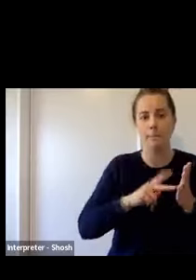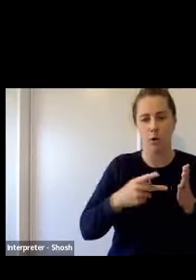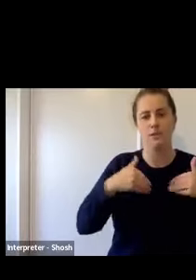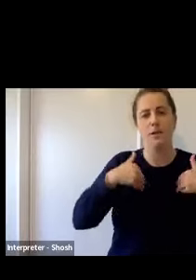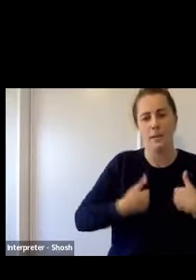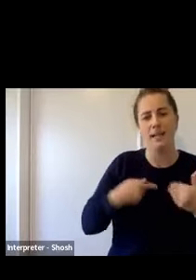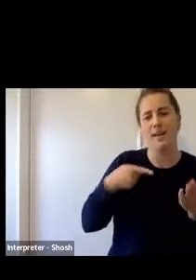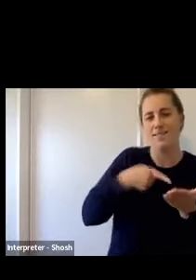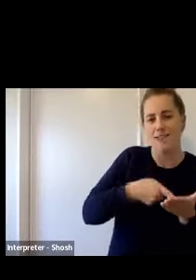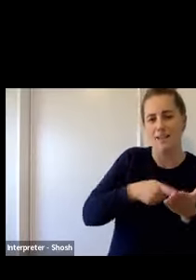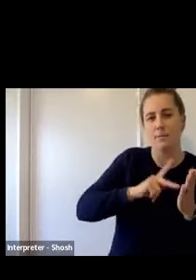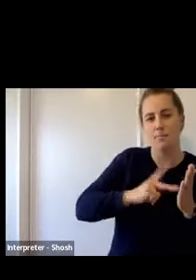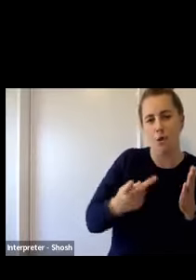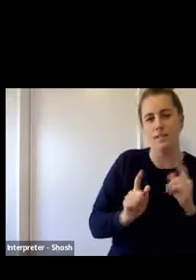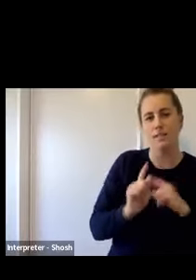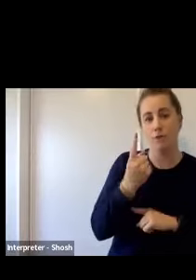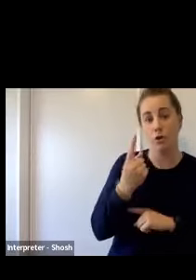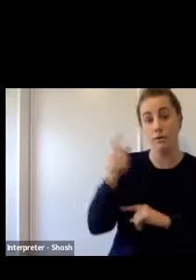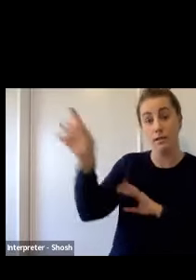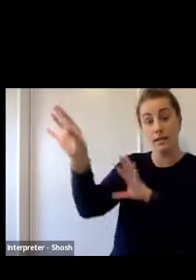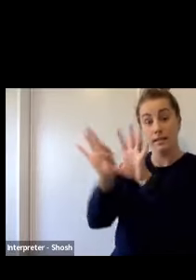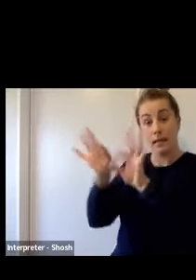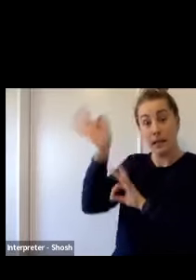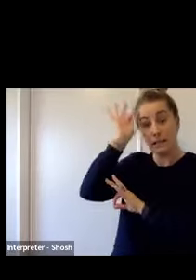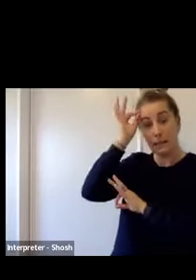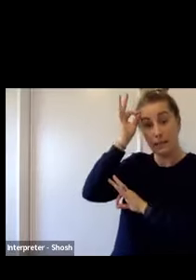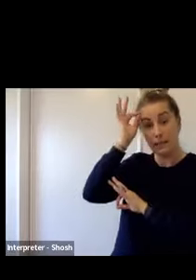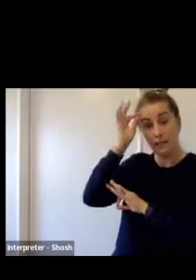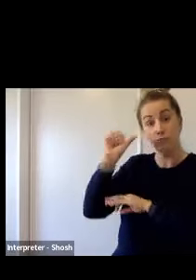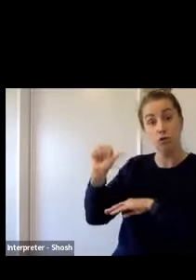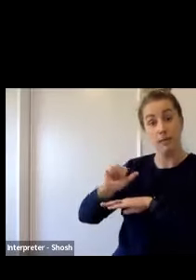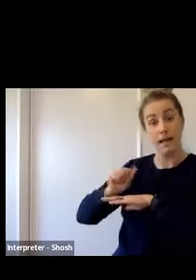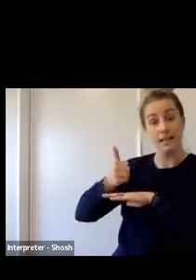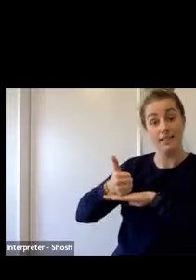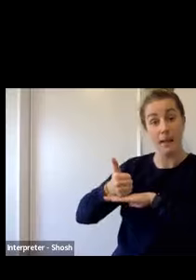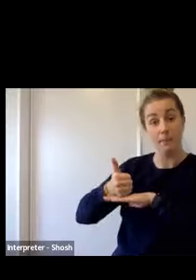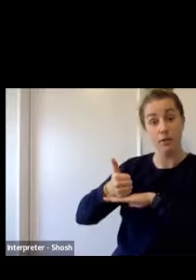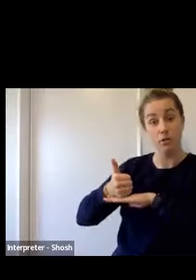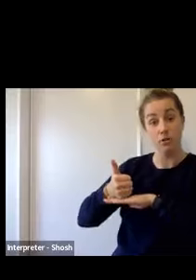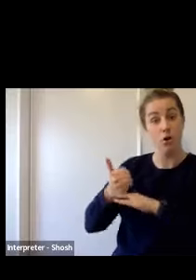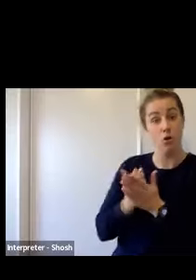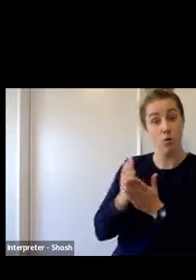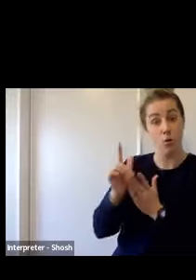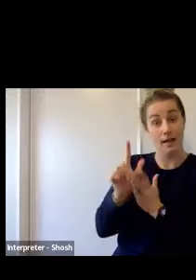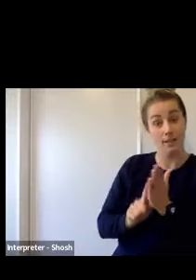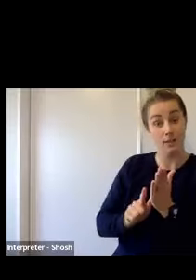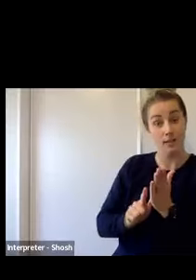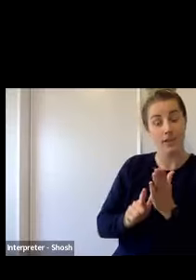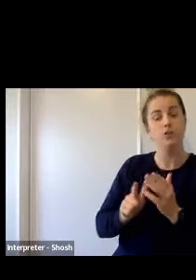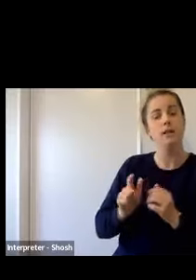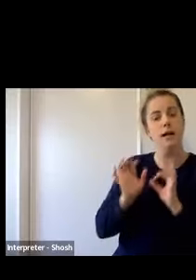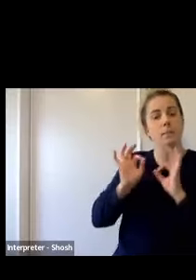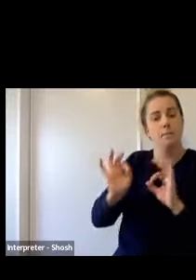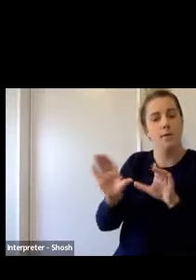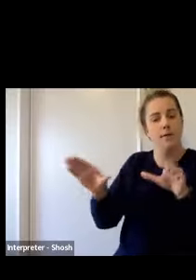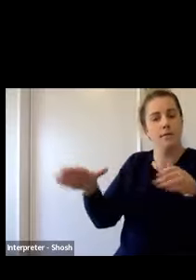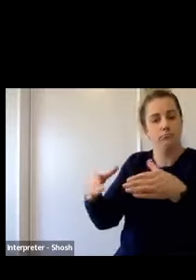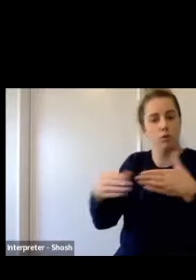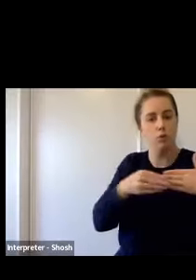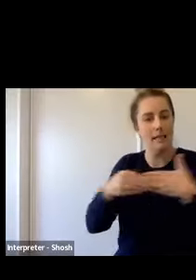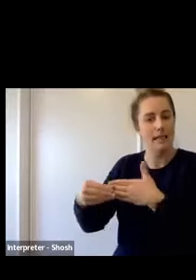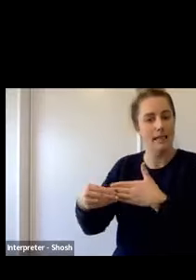this accessibility committee, which is to be established under this proposed legislation, is the ideal body to lead this